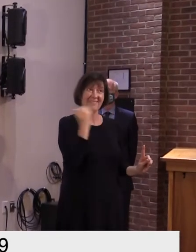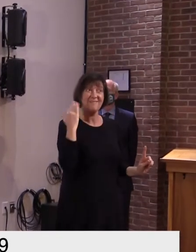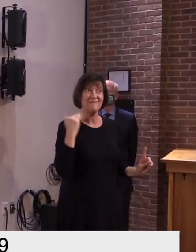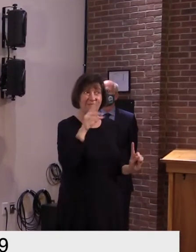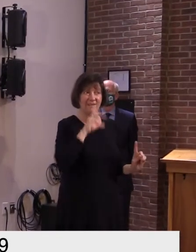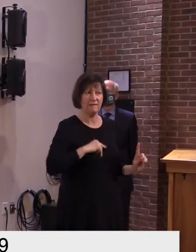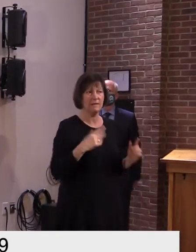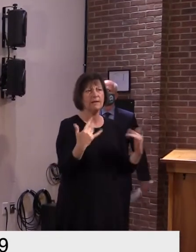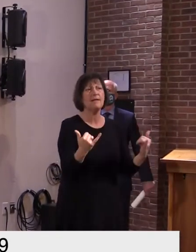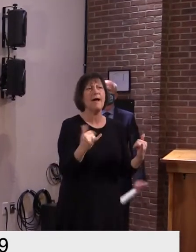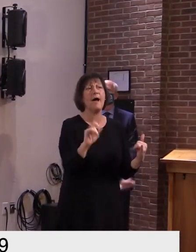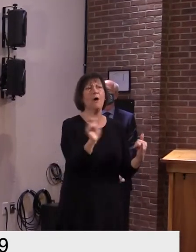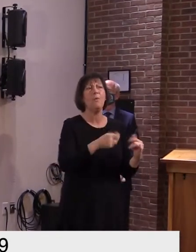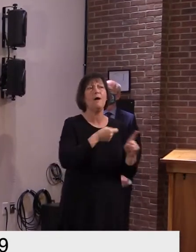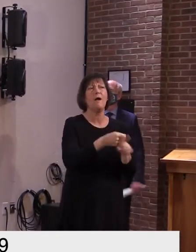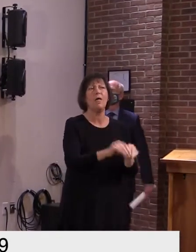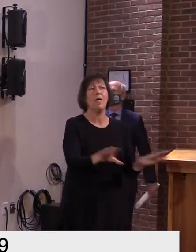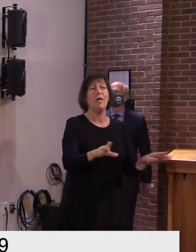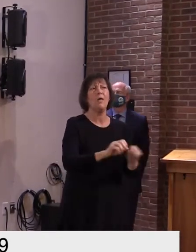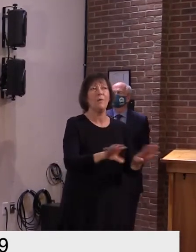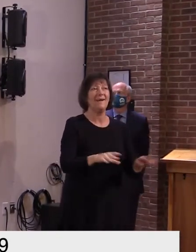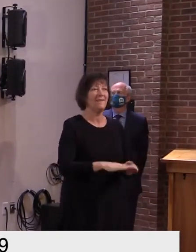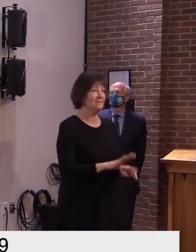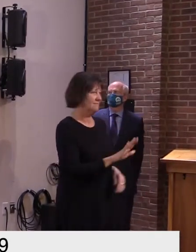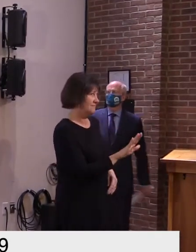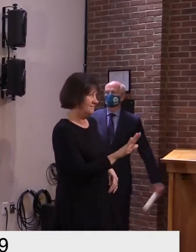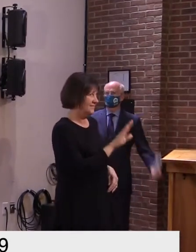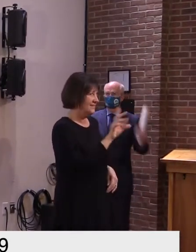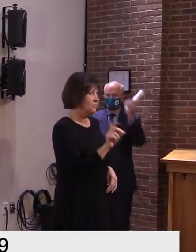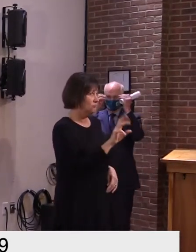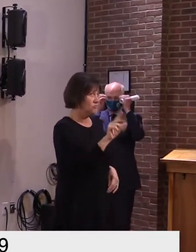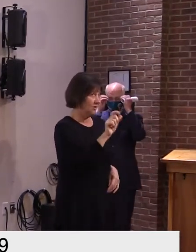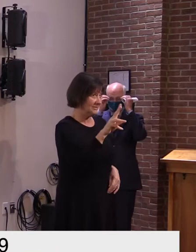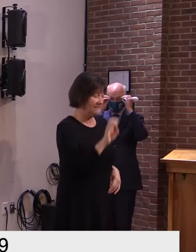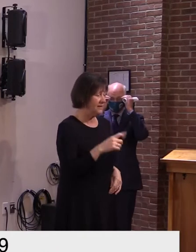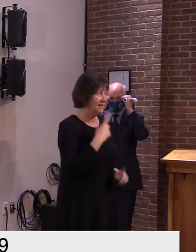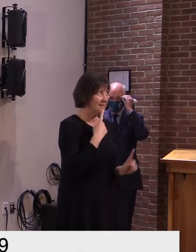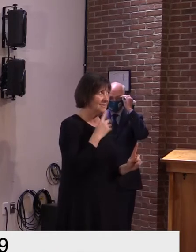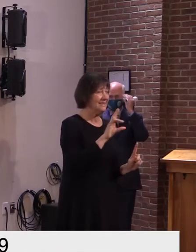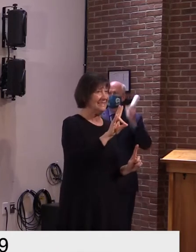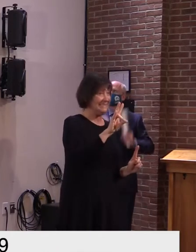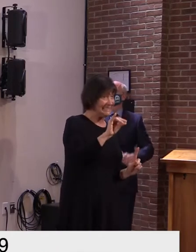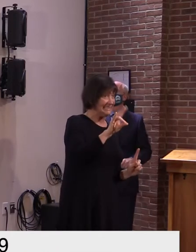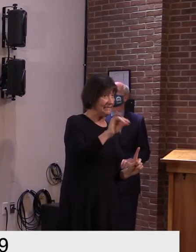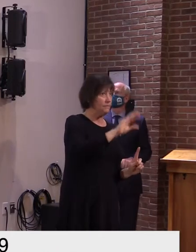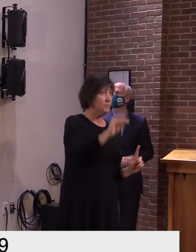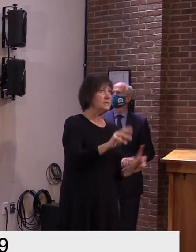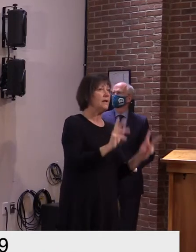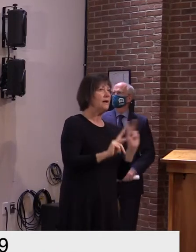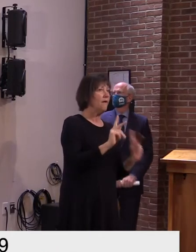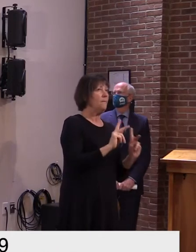Just to clarify what you said, Calvin, it's 70% of cases that are associated with an outbreak.